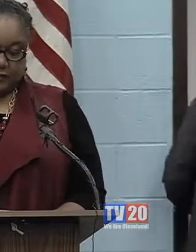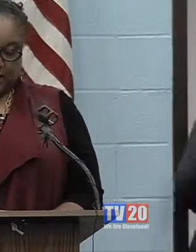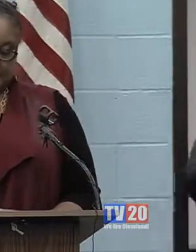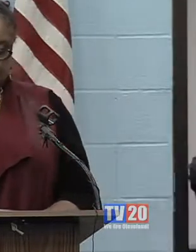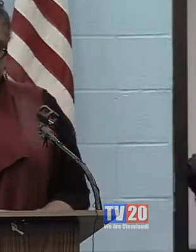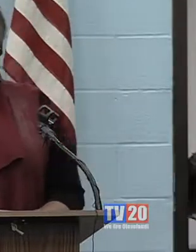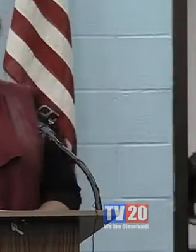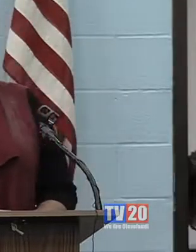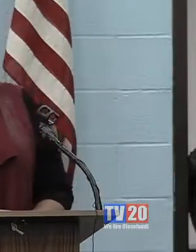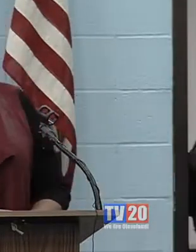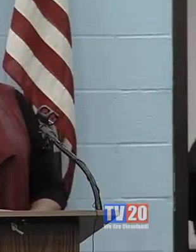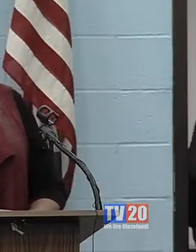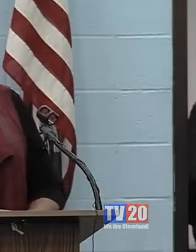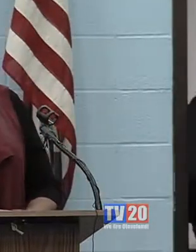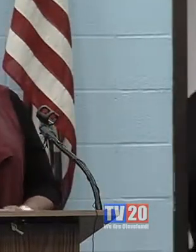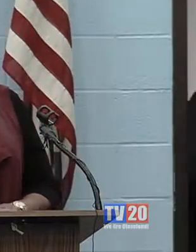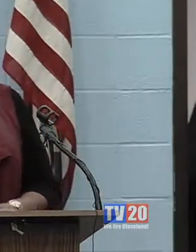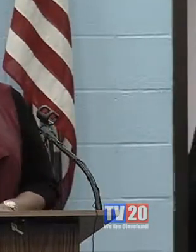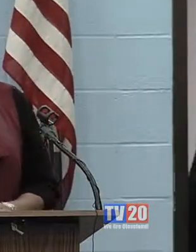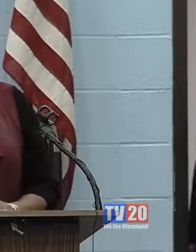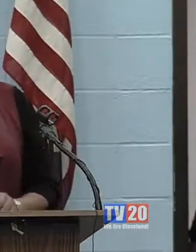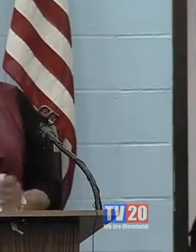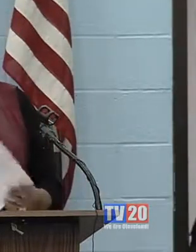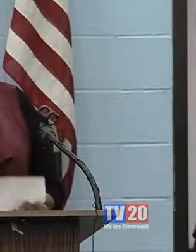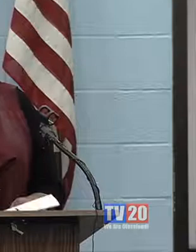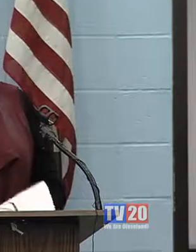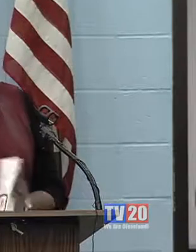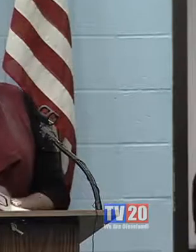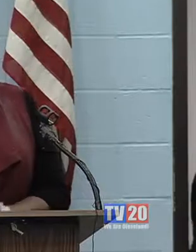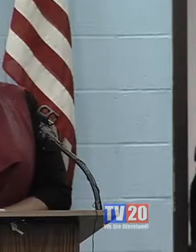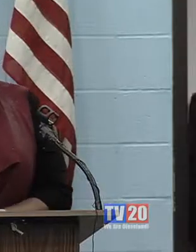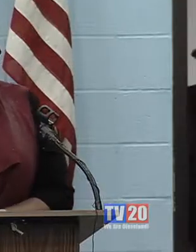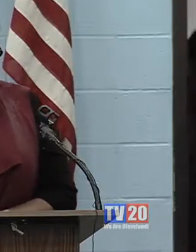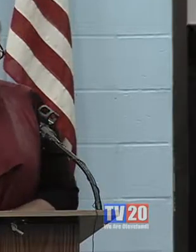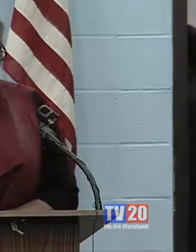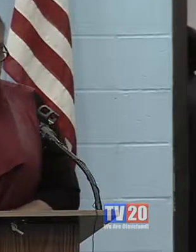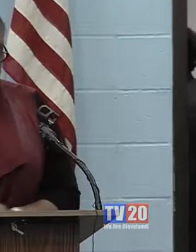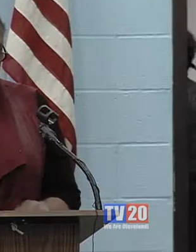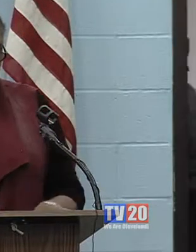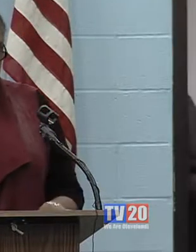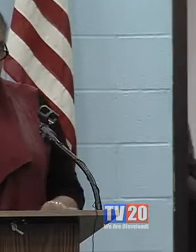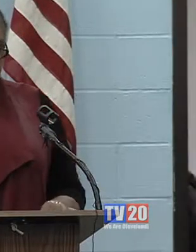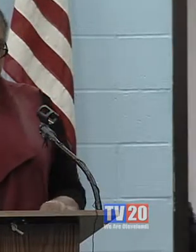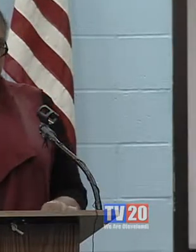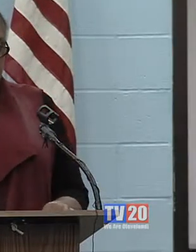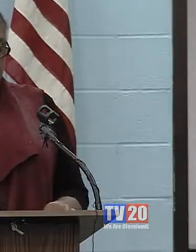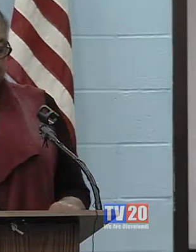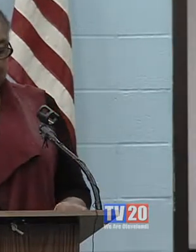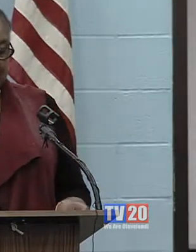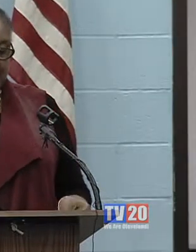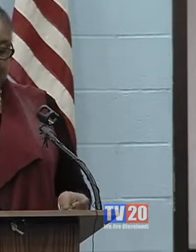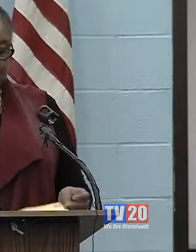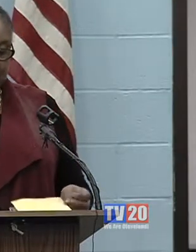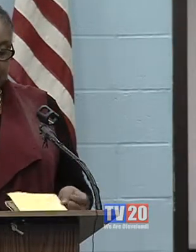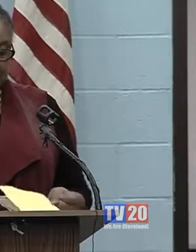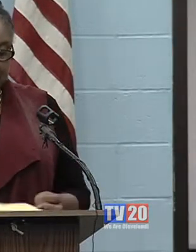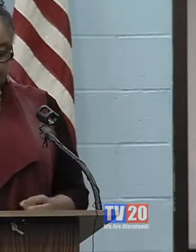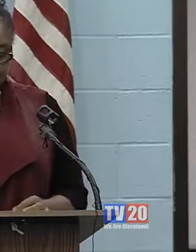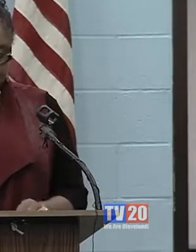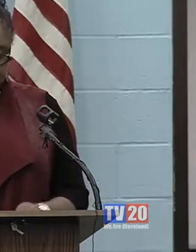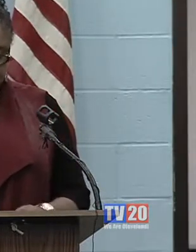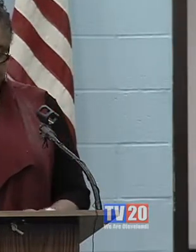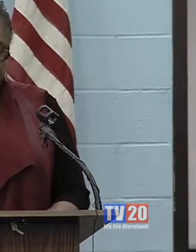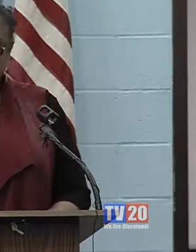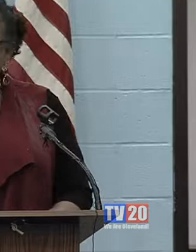finding trust, expectation, and something you want to happen. So in closing, I am going to